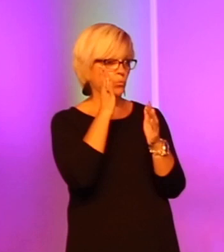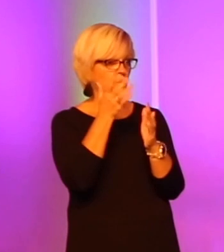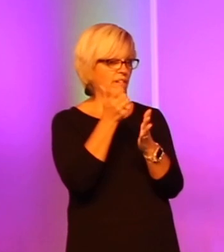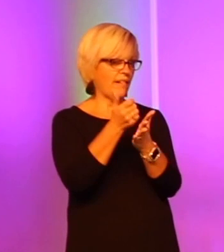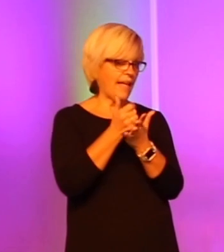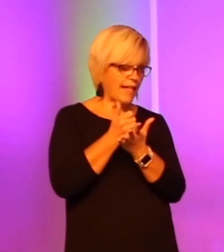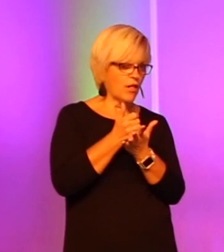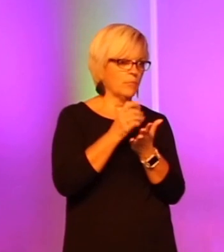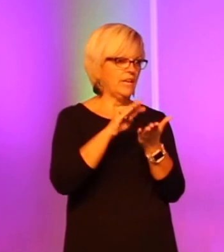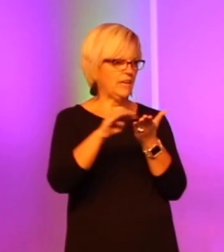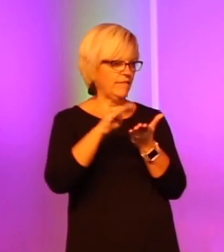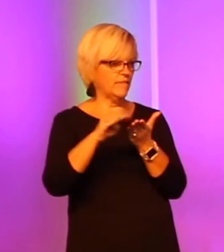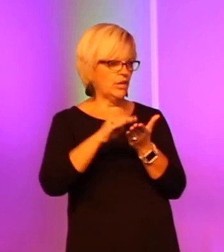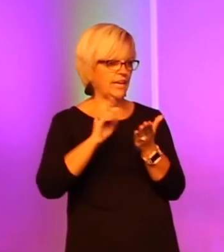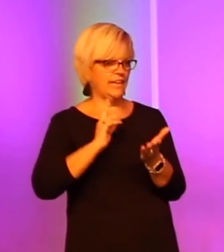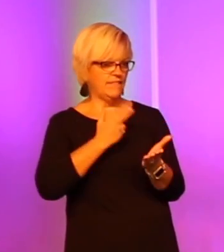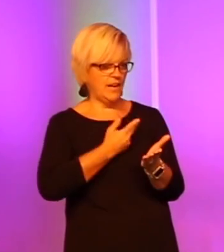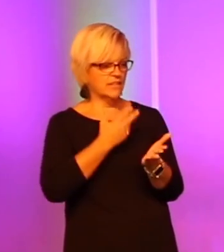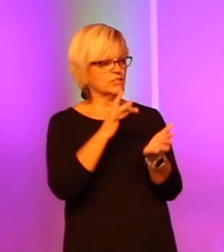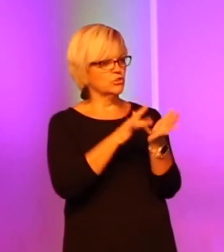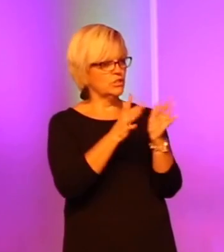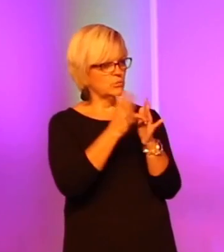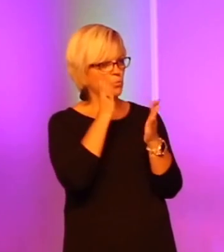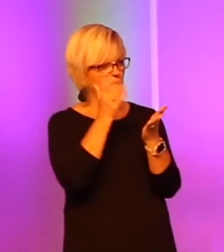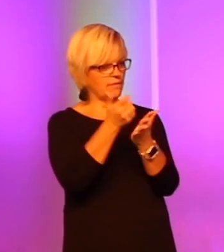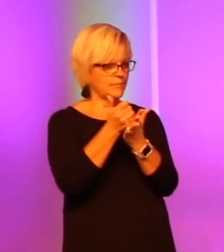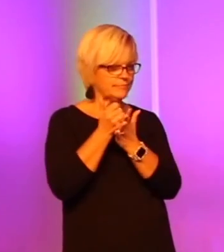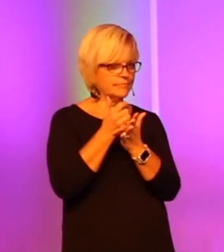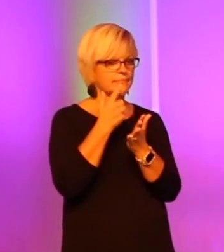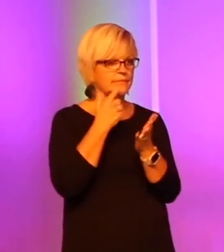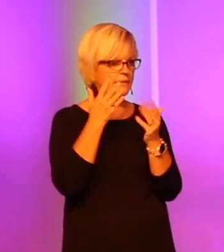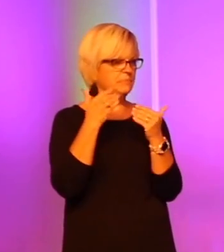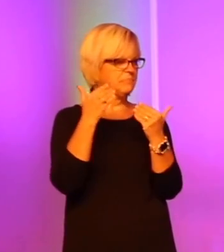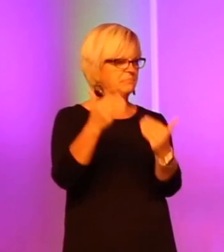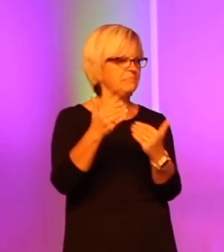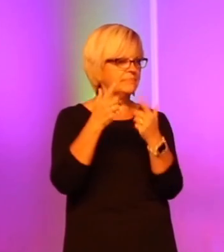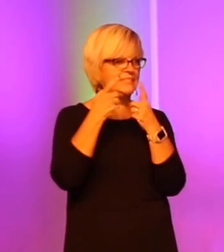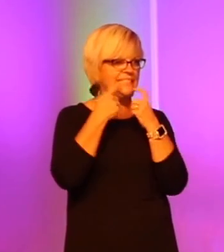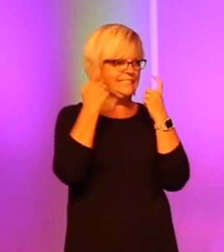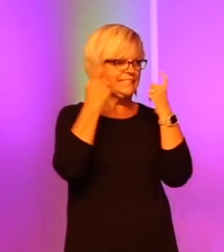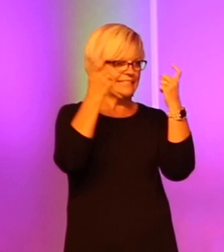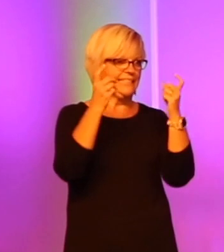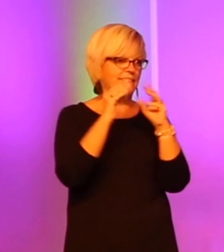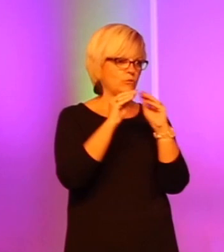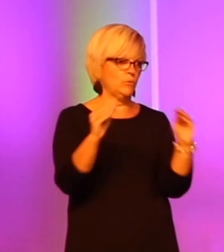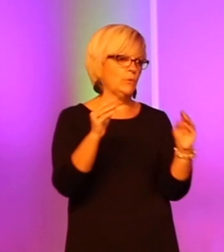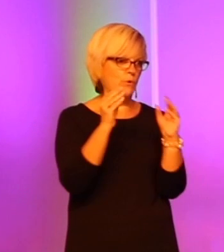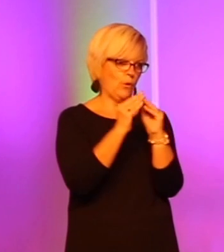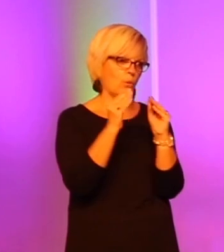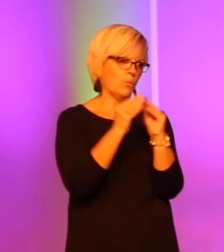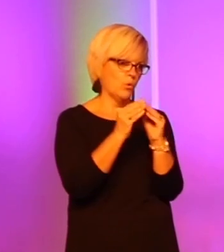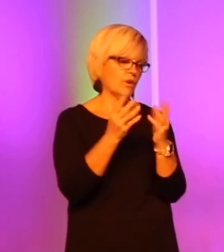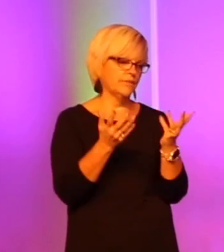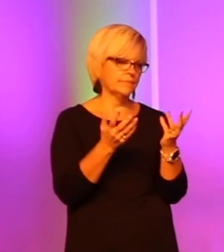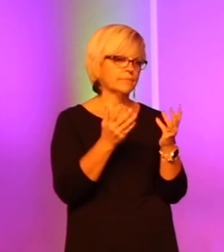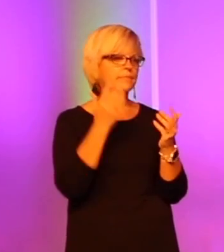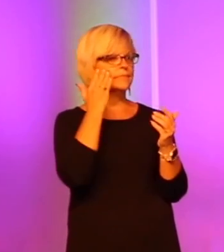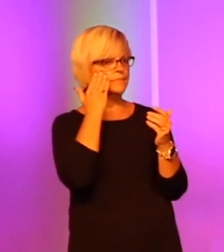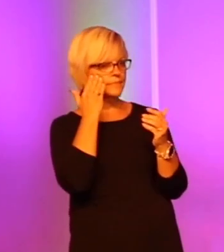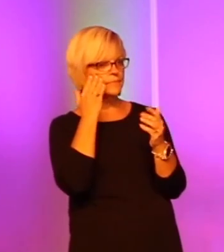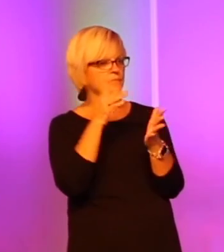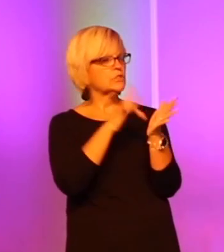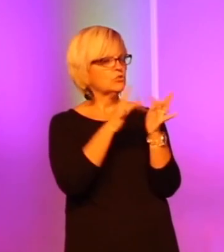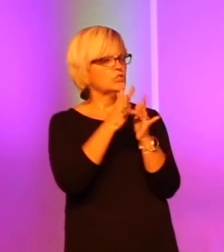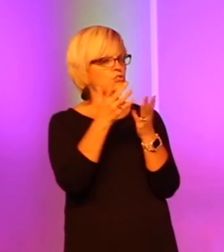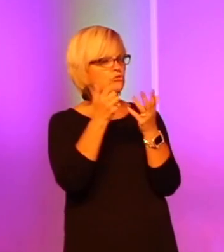thing, he's there to pick us up, brush us off. Let's go and sin no more. Now, he doesn't. We know we can't do that, but that's what he is trying